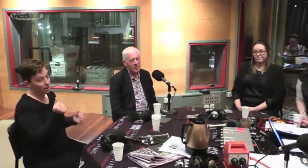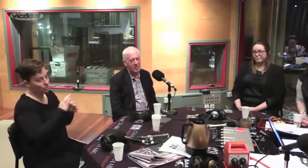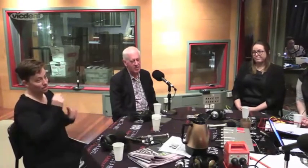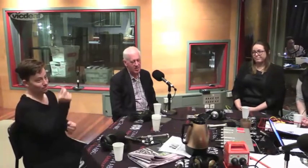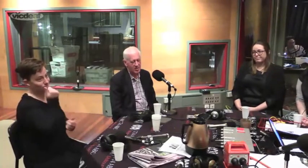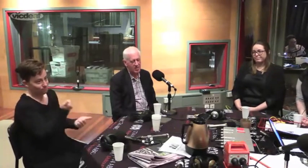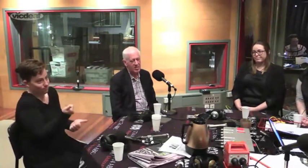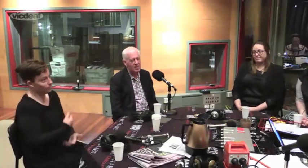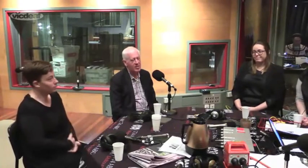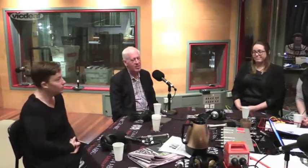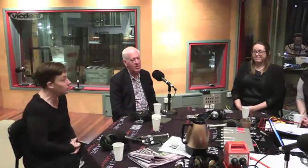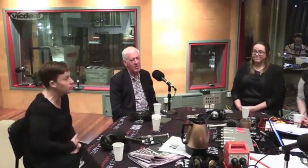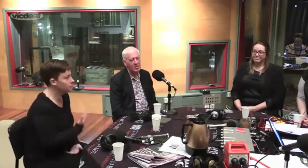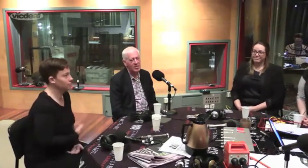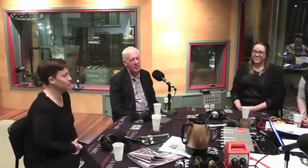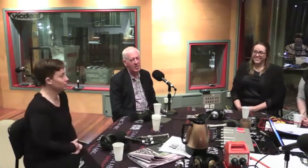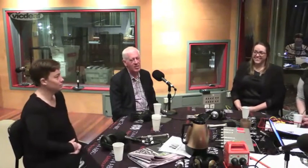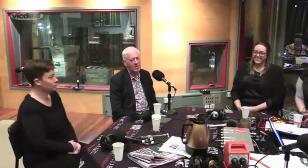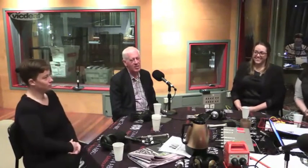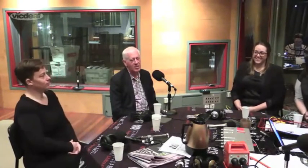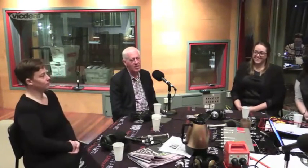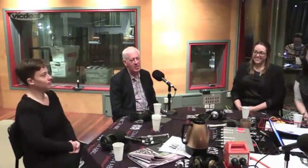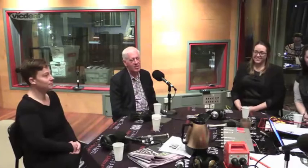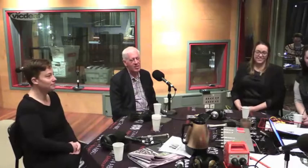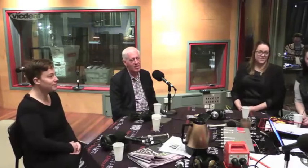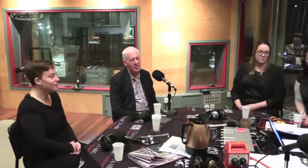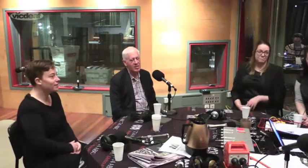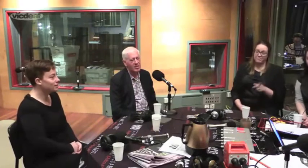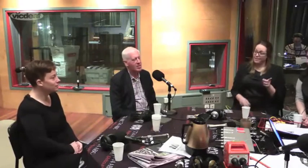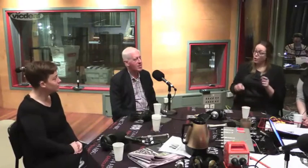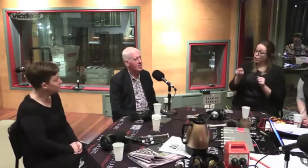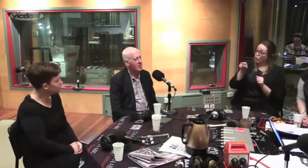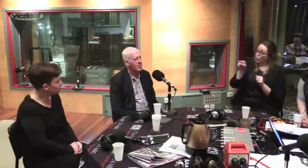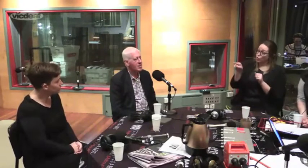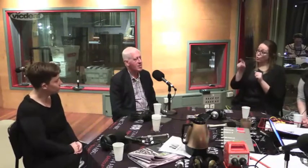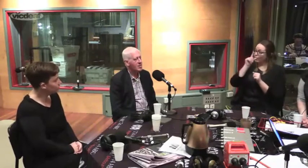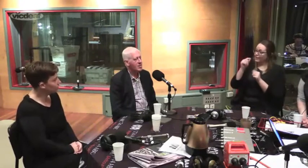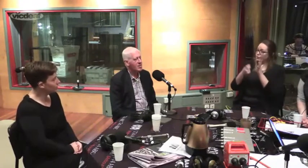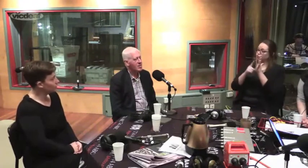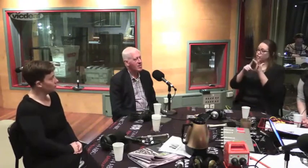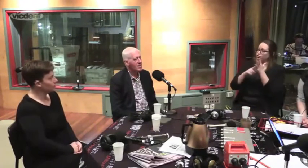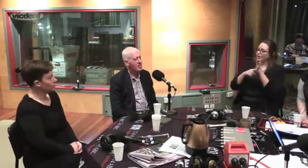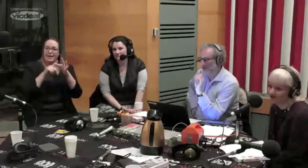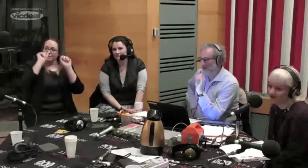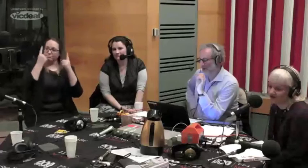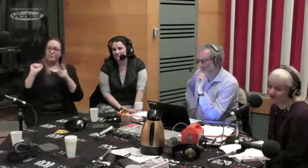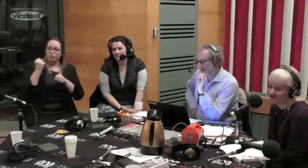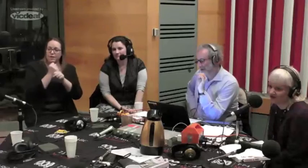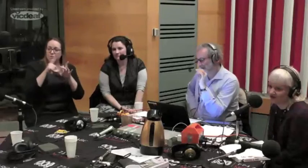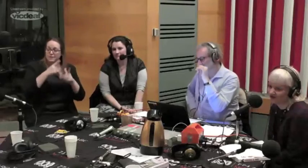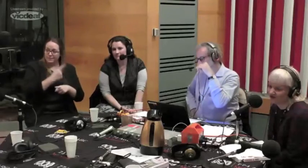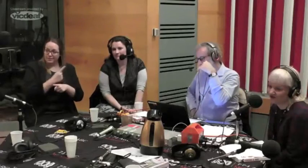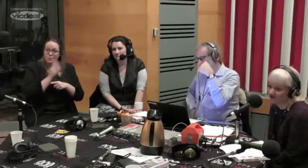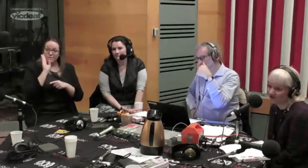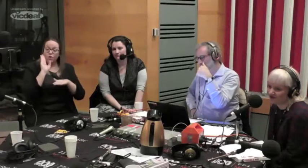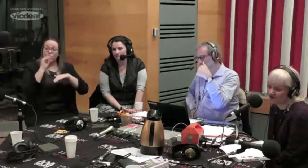there. So do you? And I think some relationships are easy and others you have to work on a bit harder. So do you relate to what Graham was saying before about